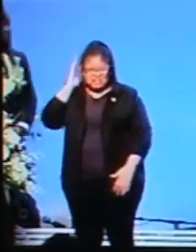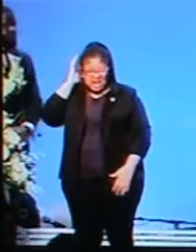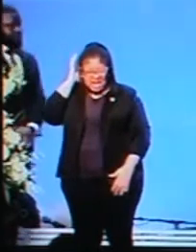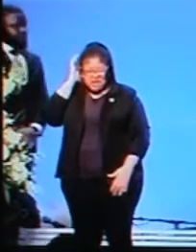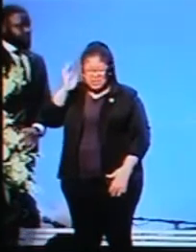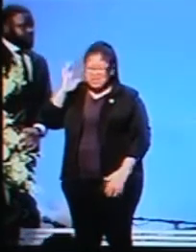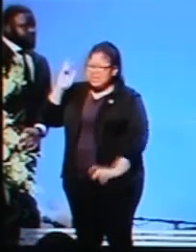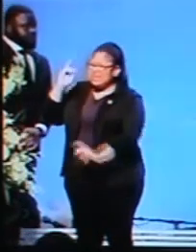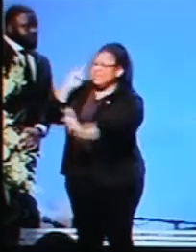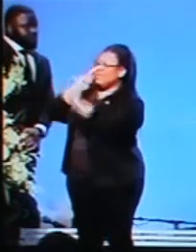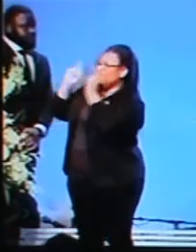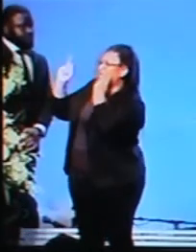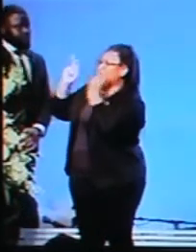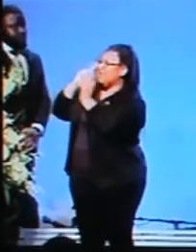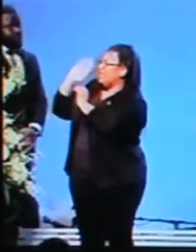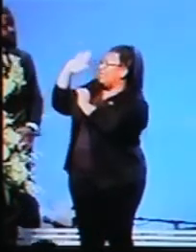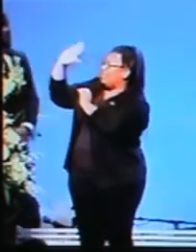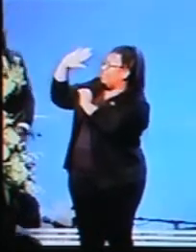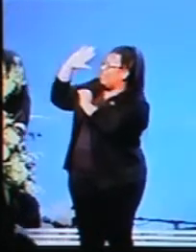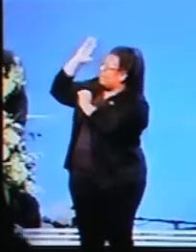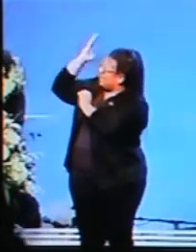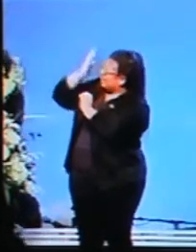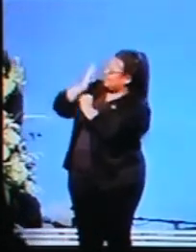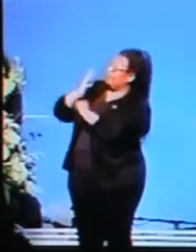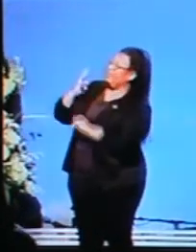fade. I shall see his